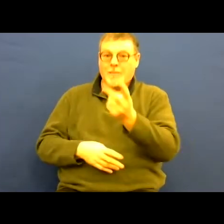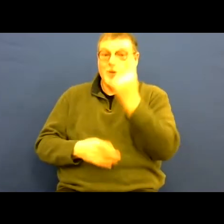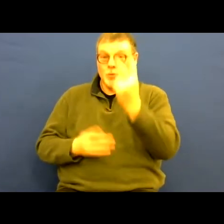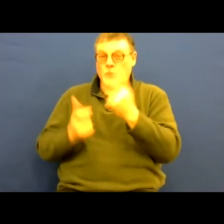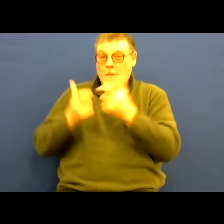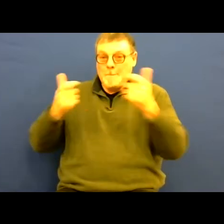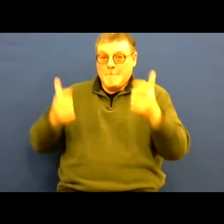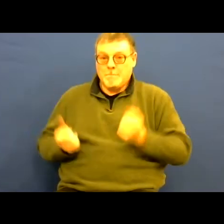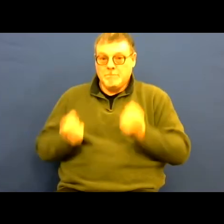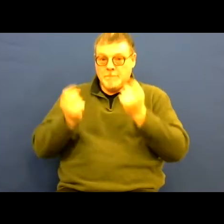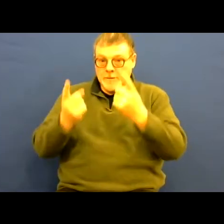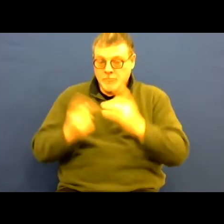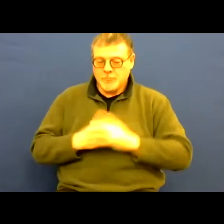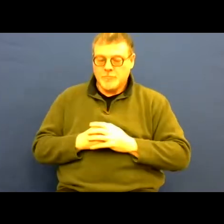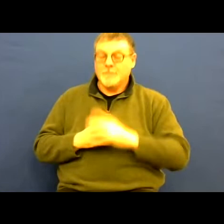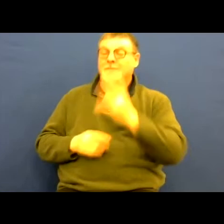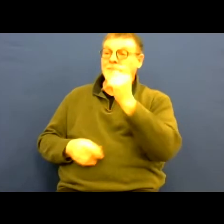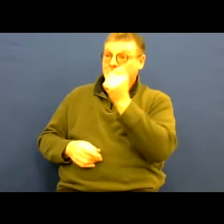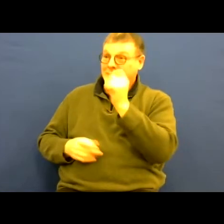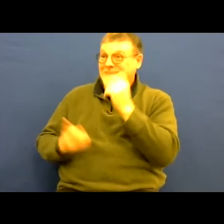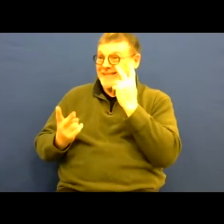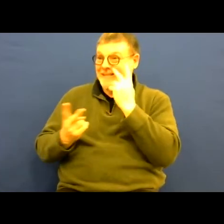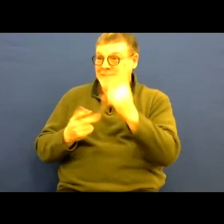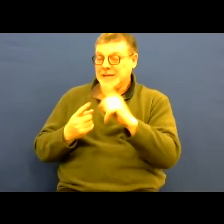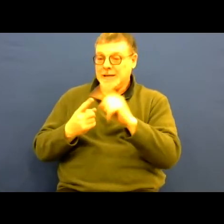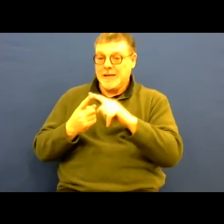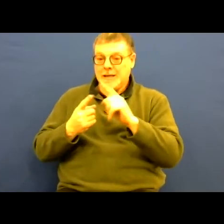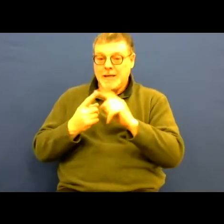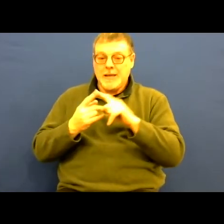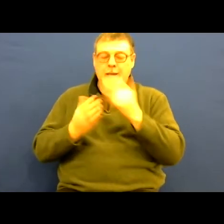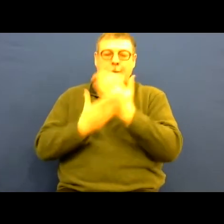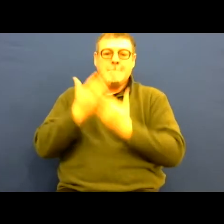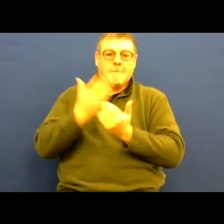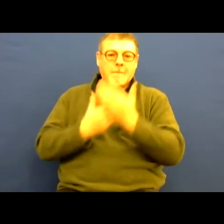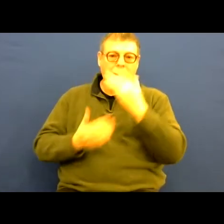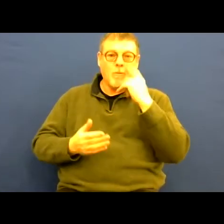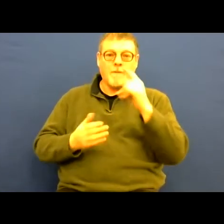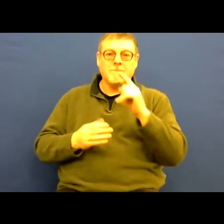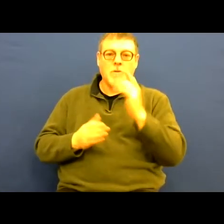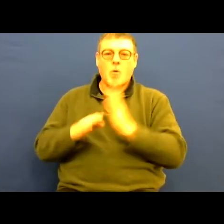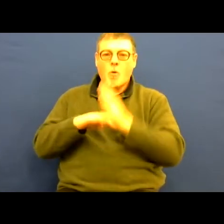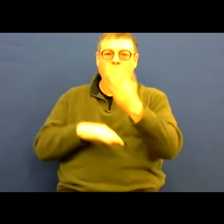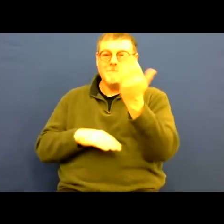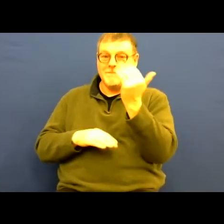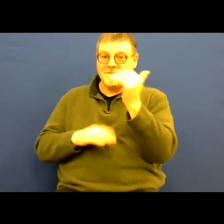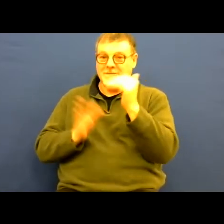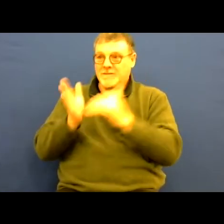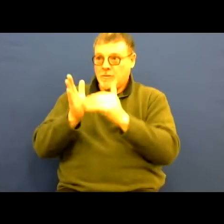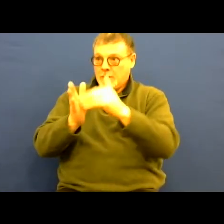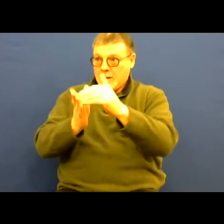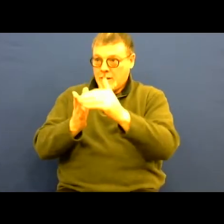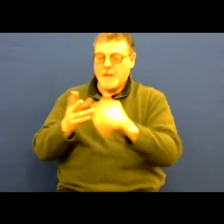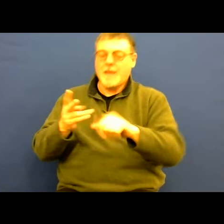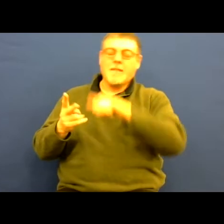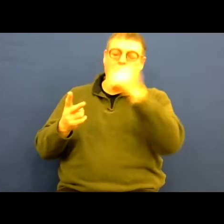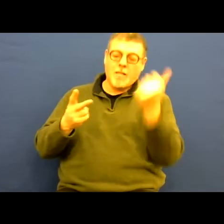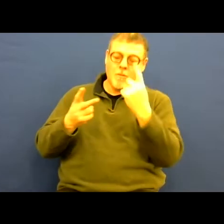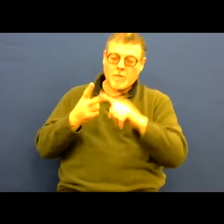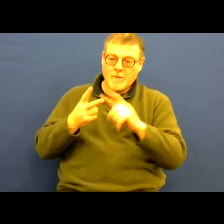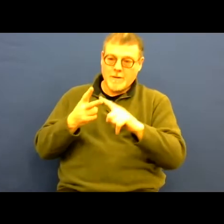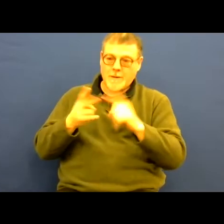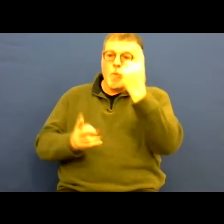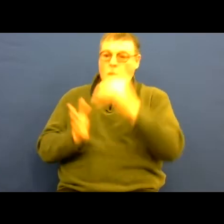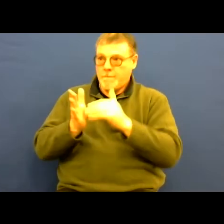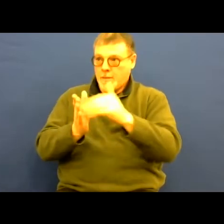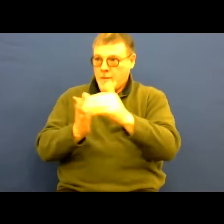expenditures, if you see, there was one manual check run for over 15 million and there's another one for over $1 million. It's not the town